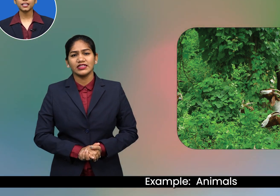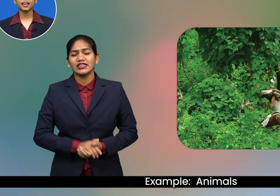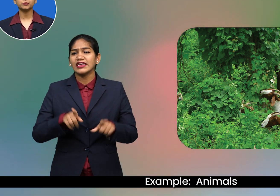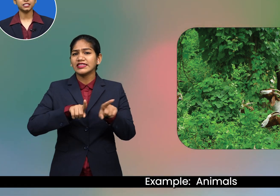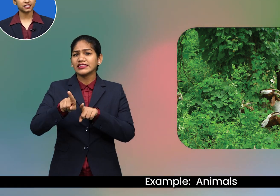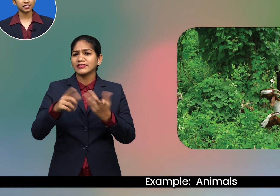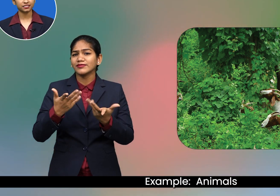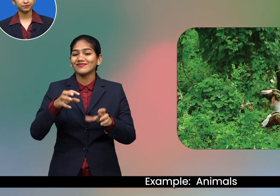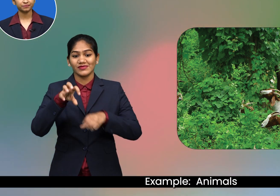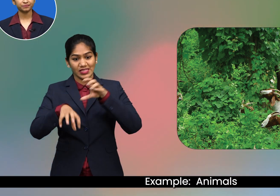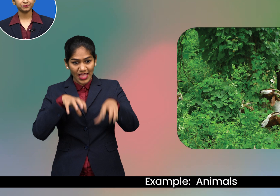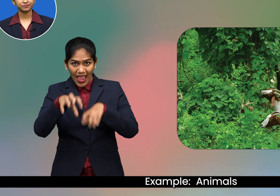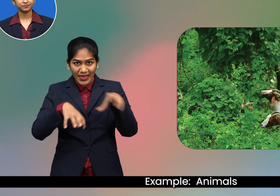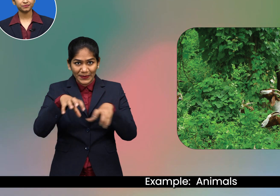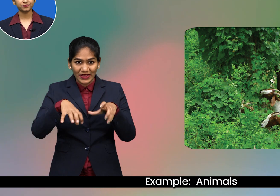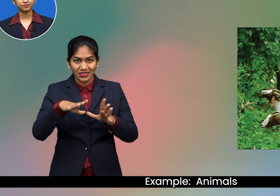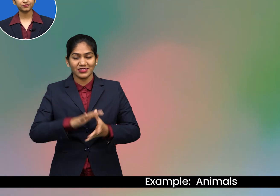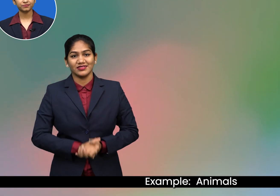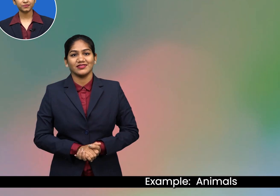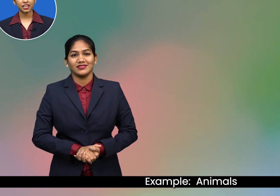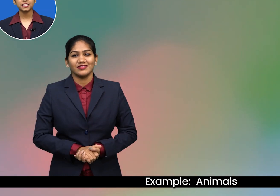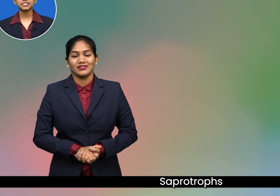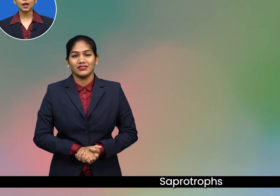Example: animals.